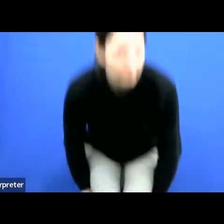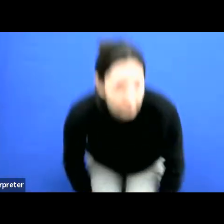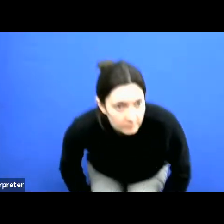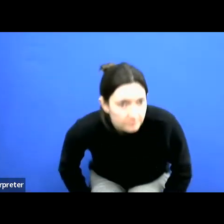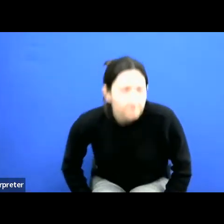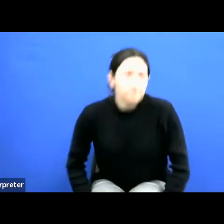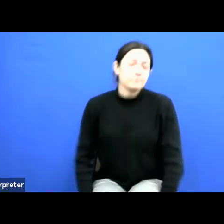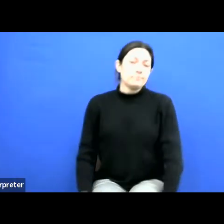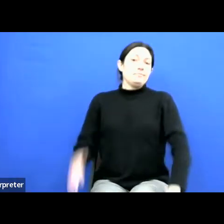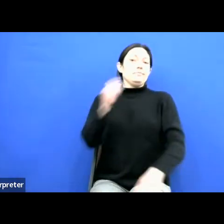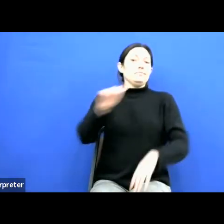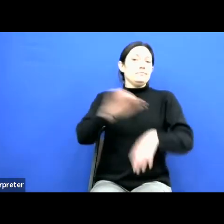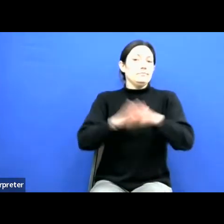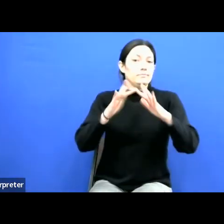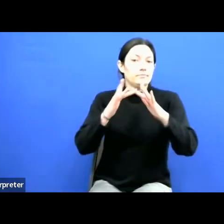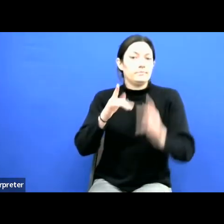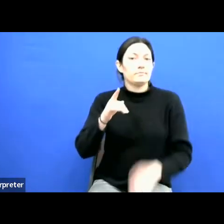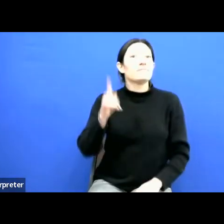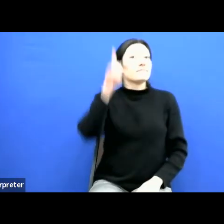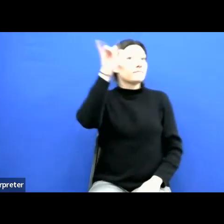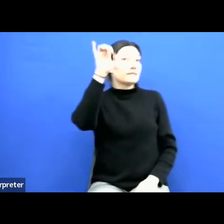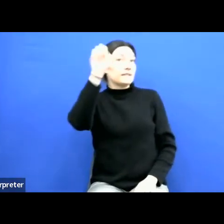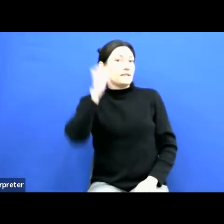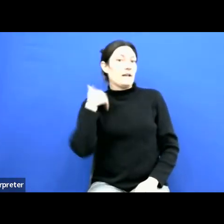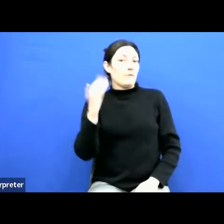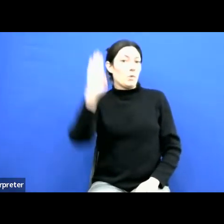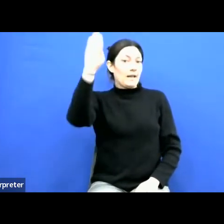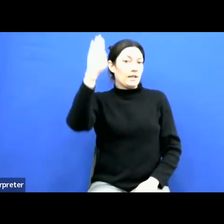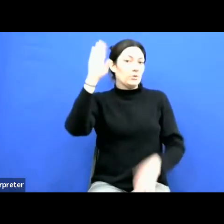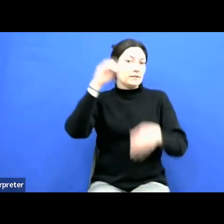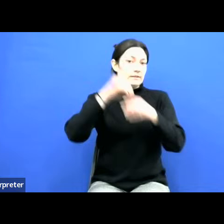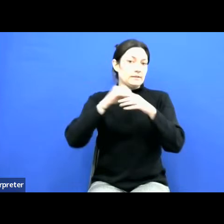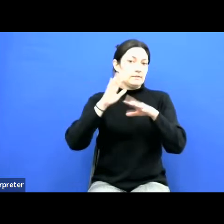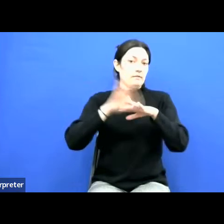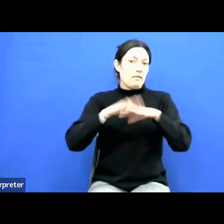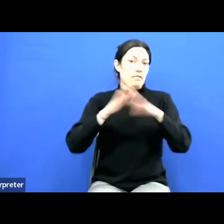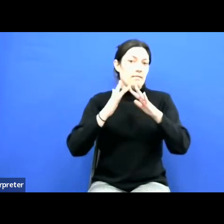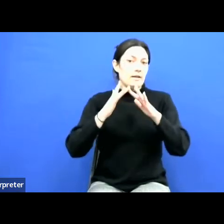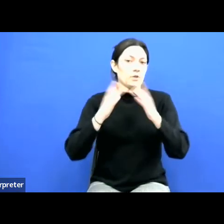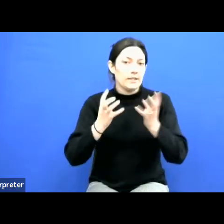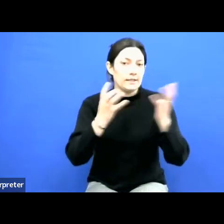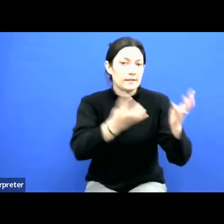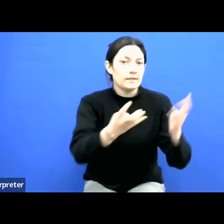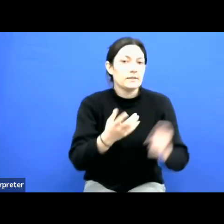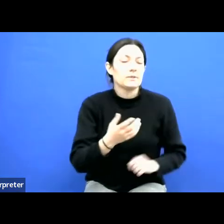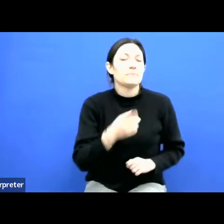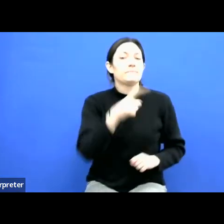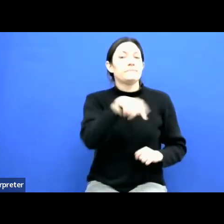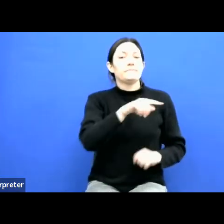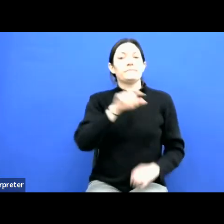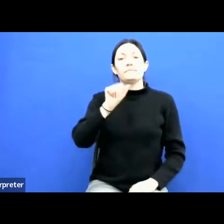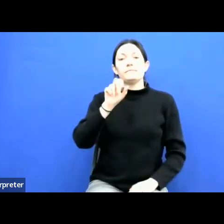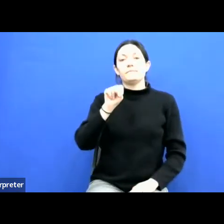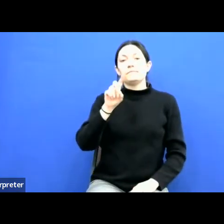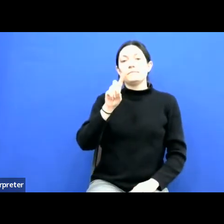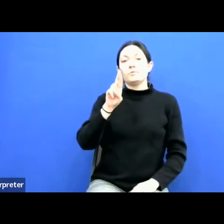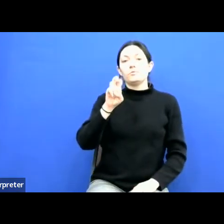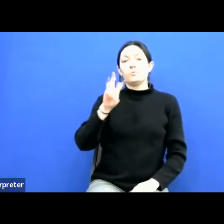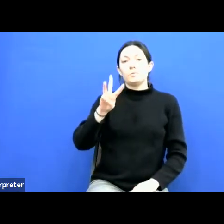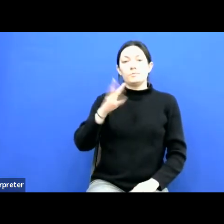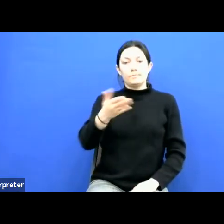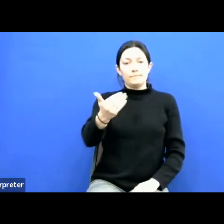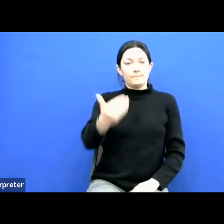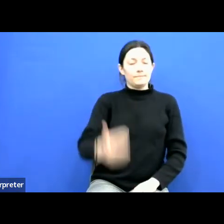Do we have anything online? Yes, I do have a hand raised in our virtual audience. This is Andrew.